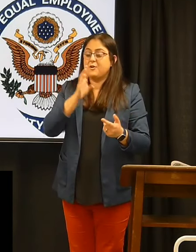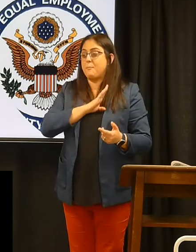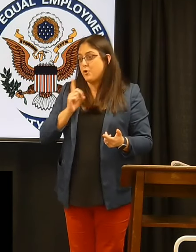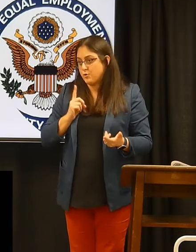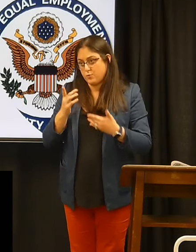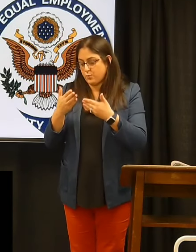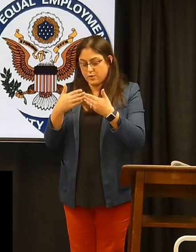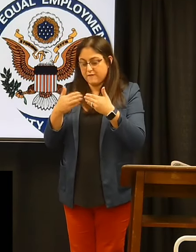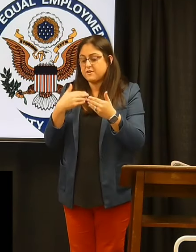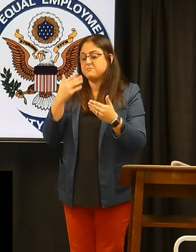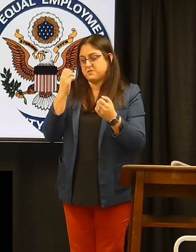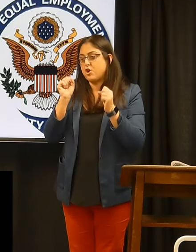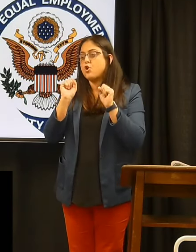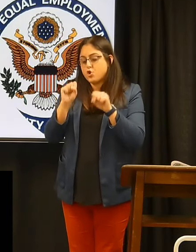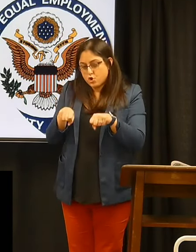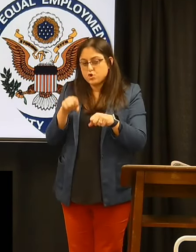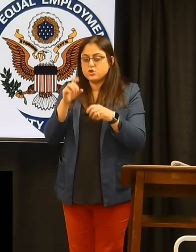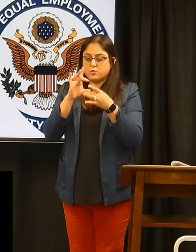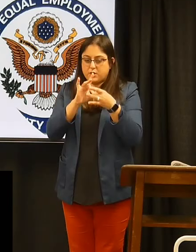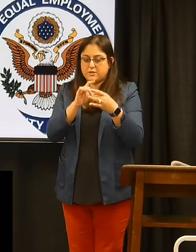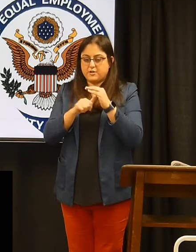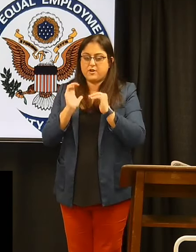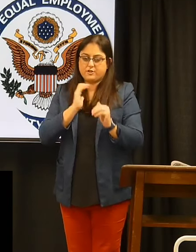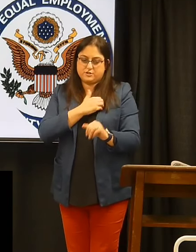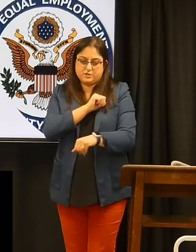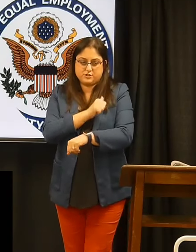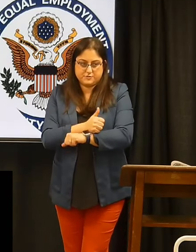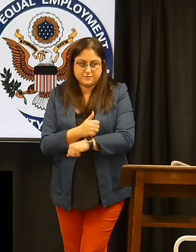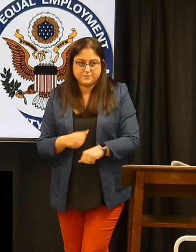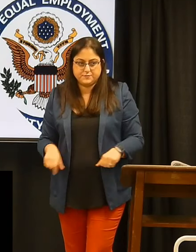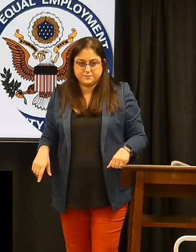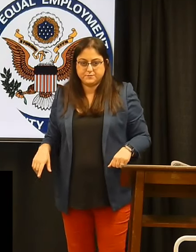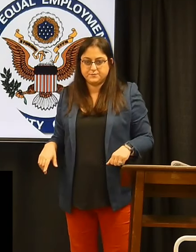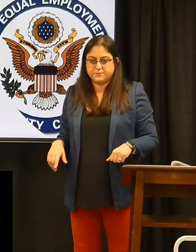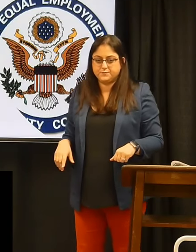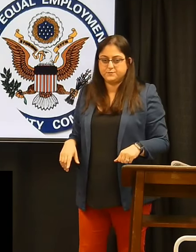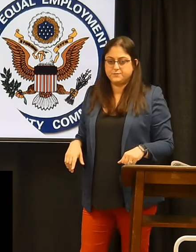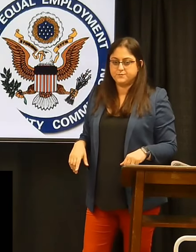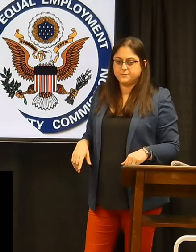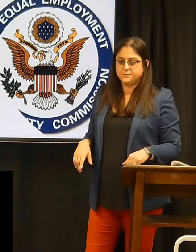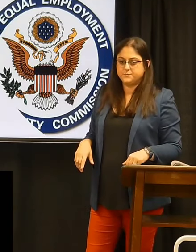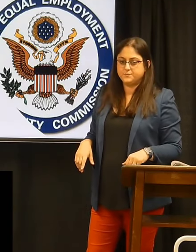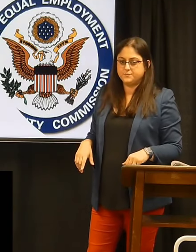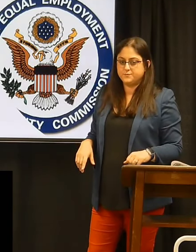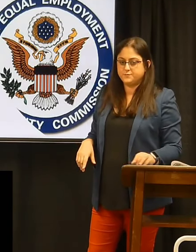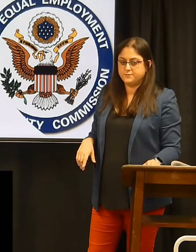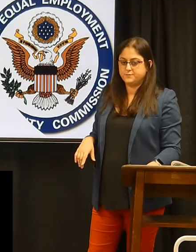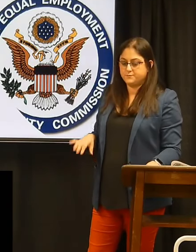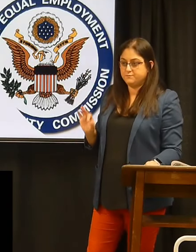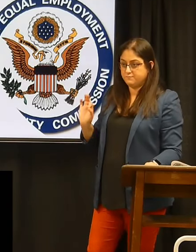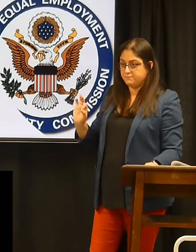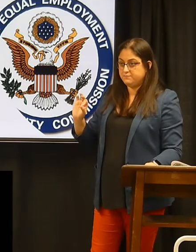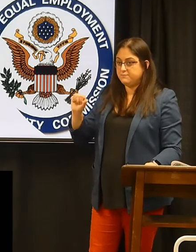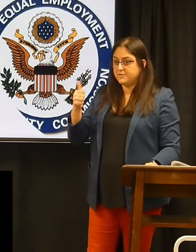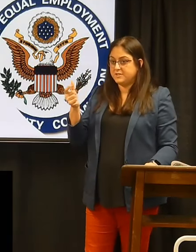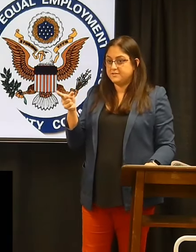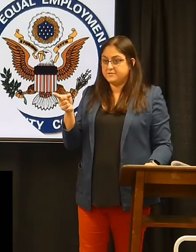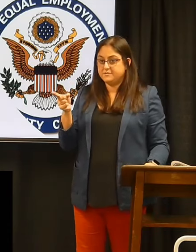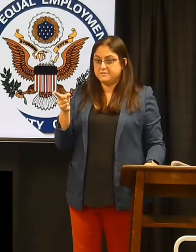member or something, or on the board or whatever, then it may actually apply. Any